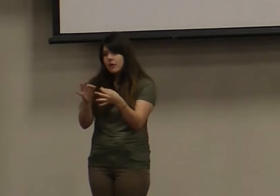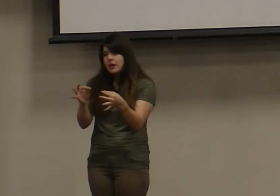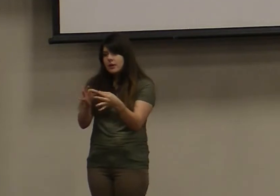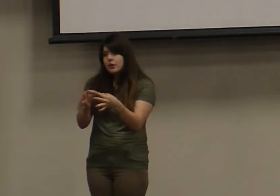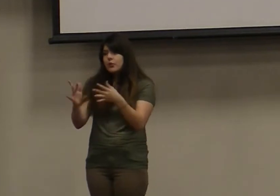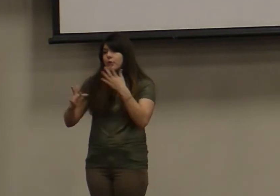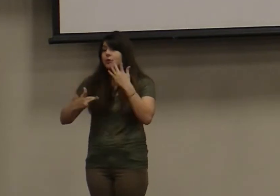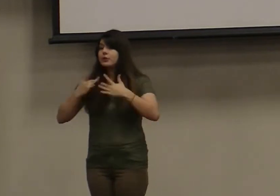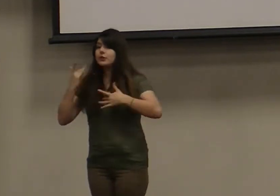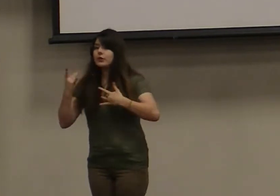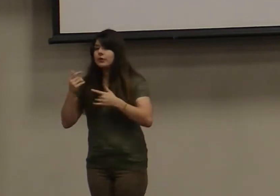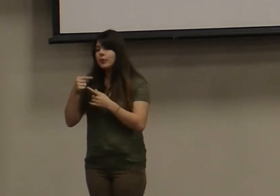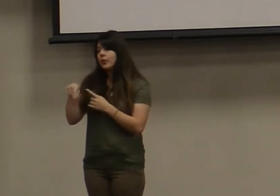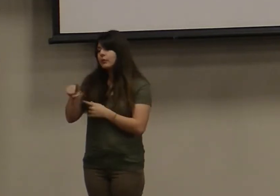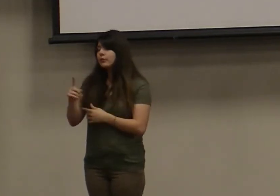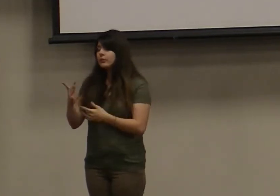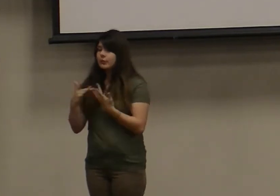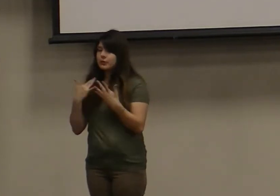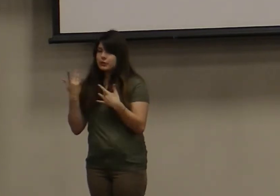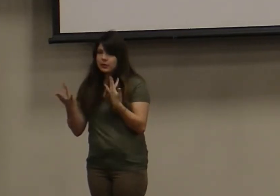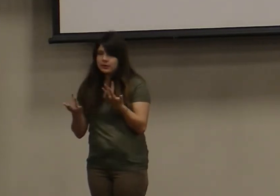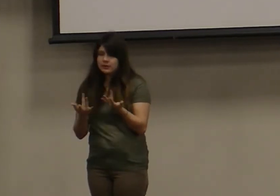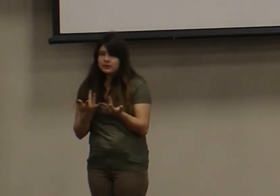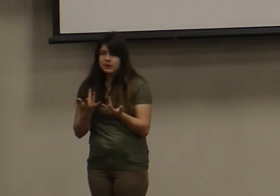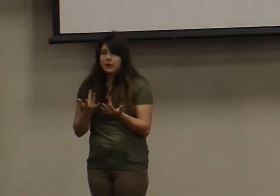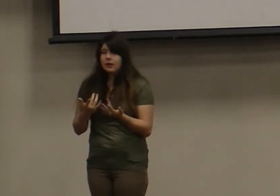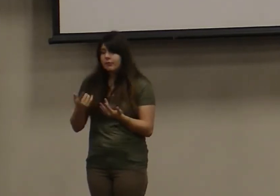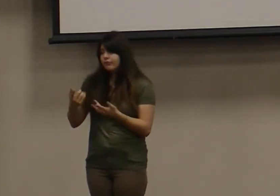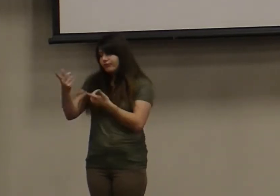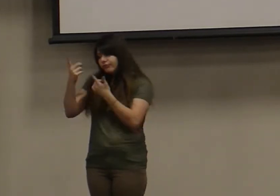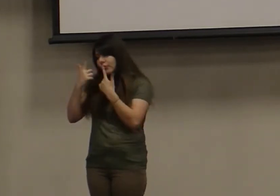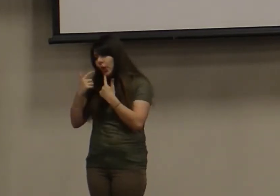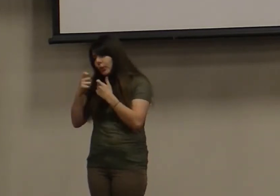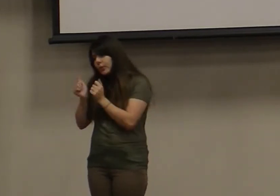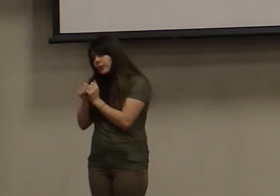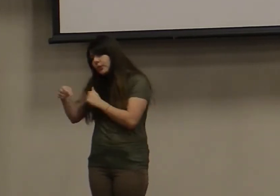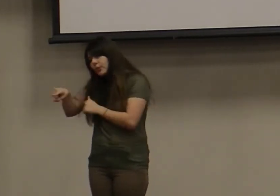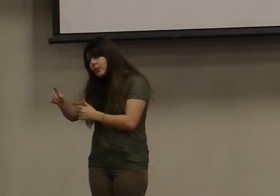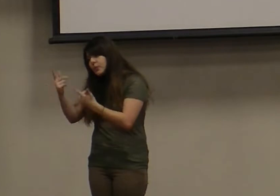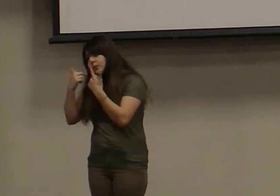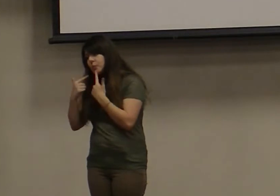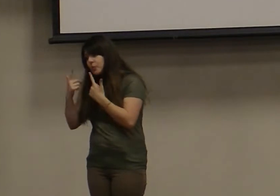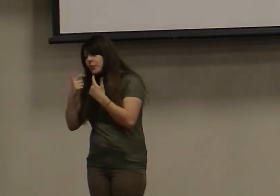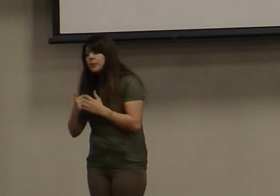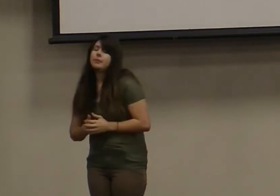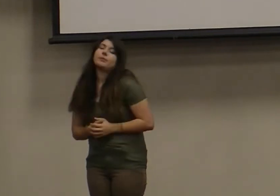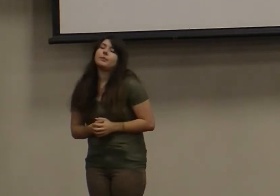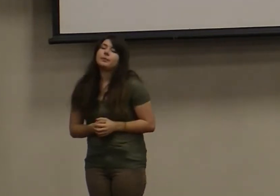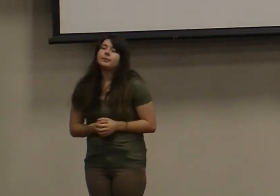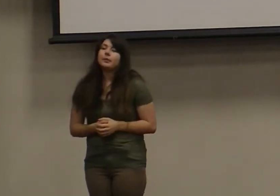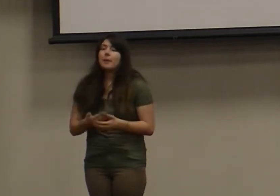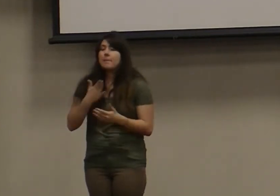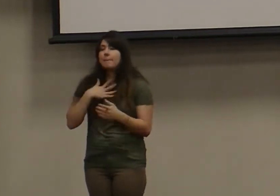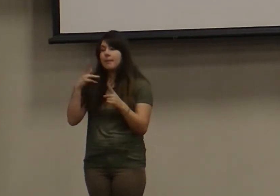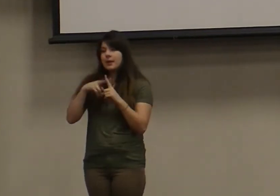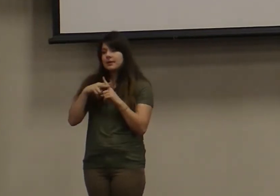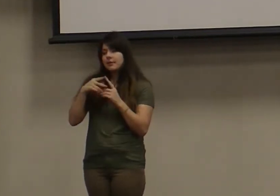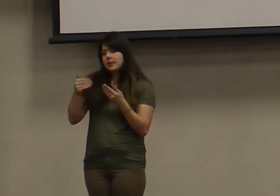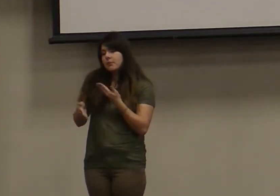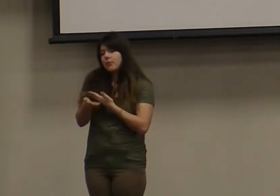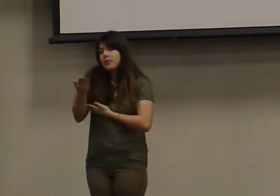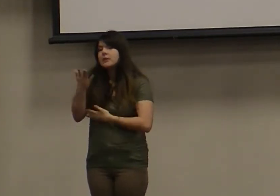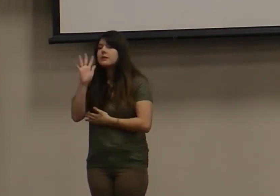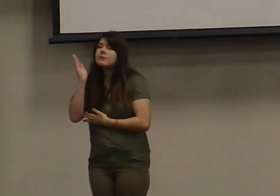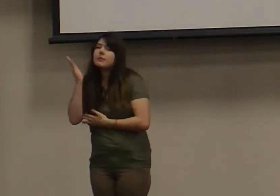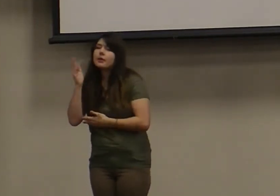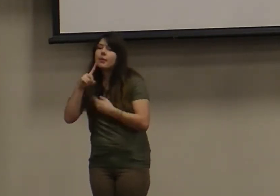rejoice with those who rejoice and weep with those who weep. My assignment this morning is to speak about